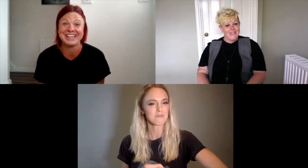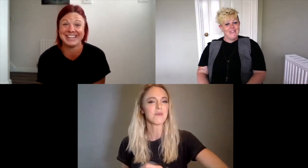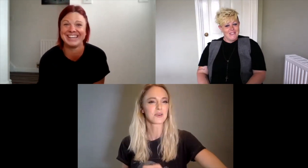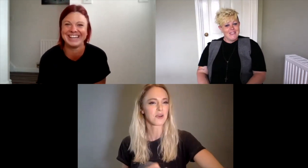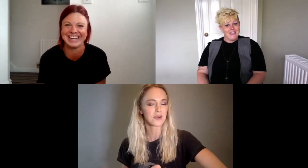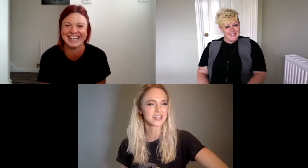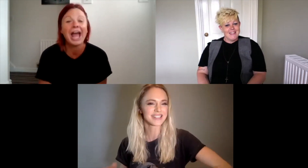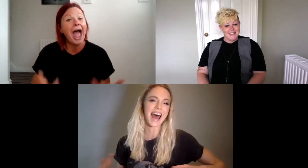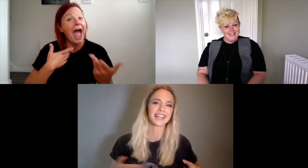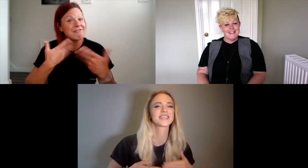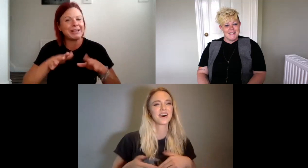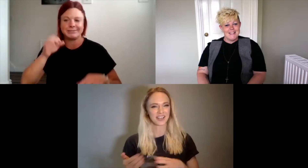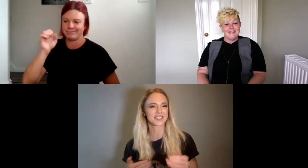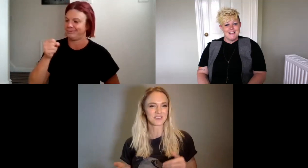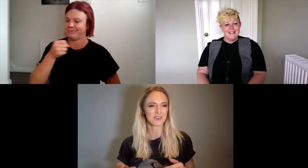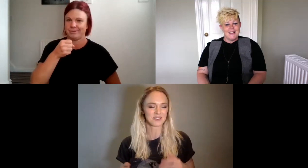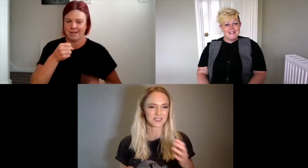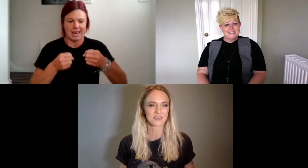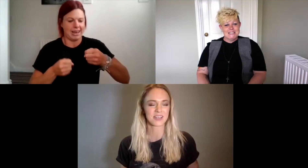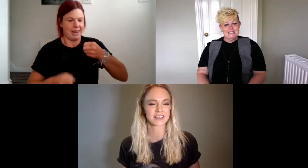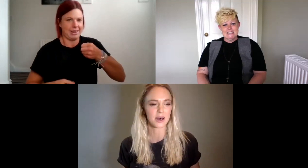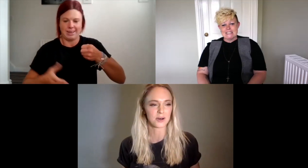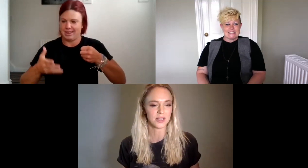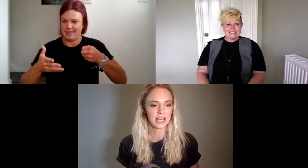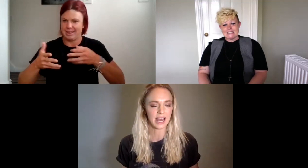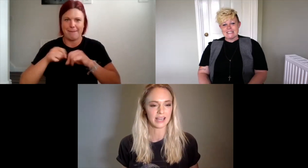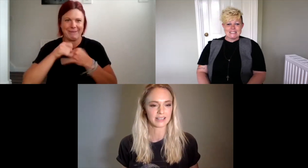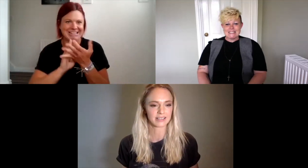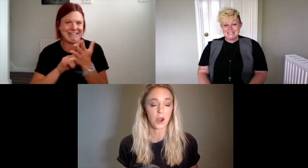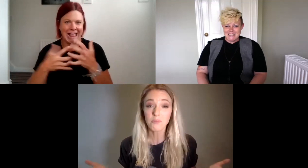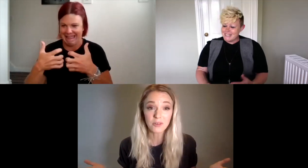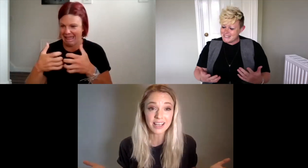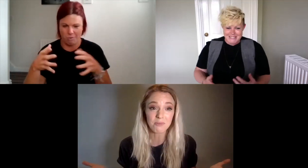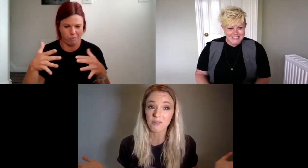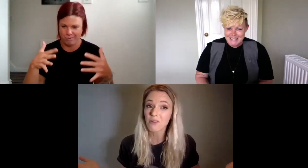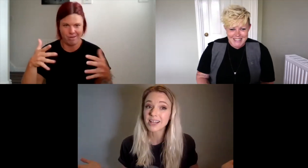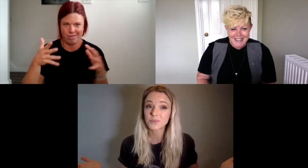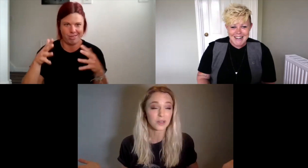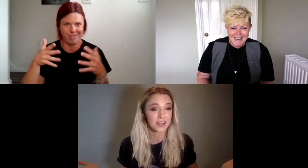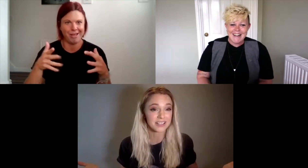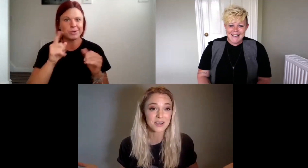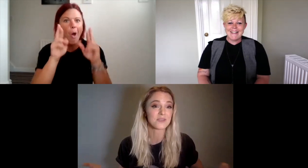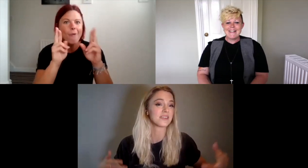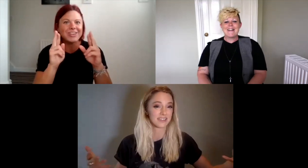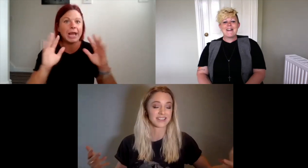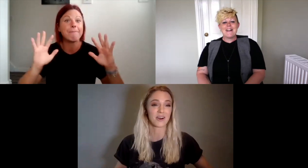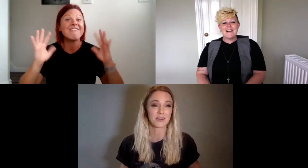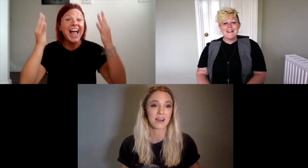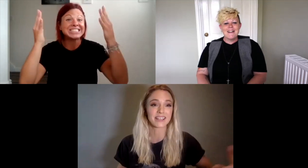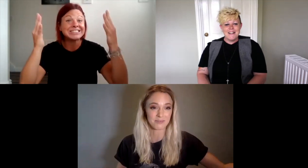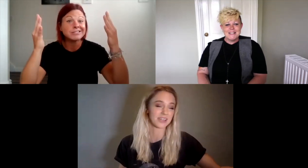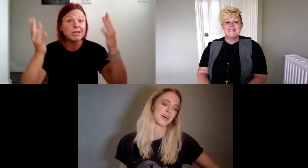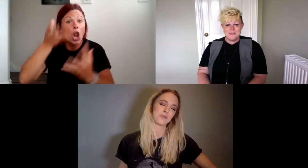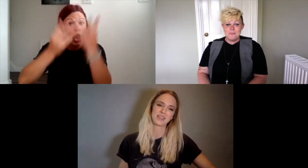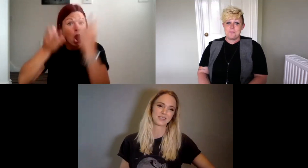yeah. microphone on a stand so that I can do the BSL, and hopefully my fans will learn it too and sign it